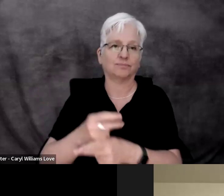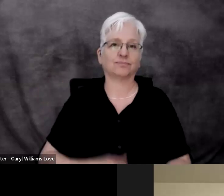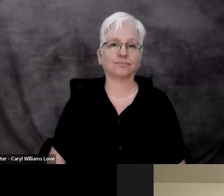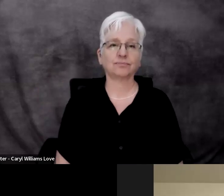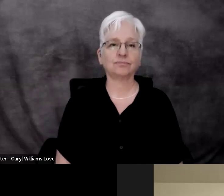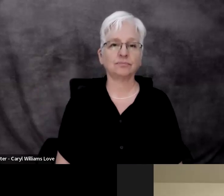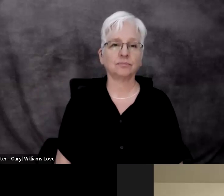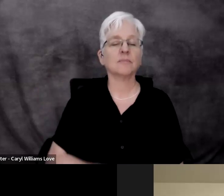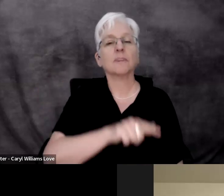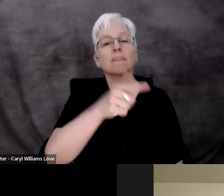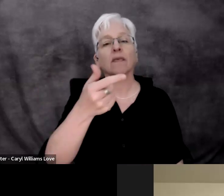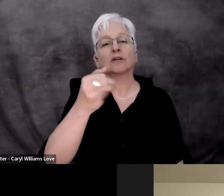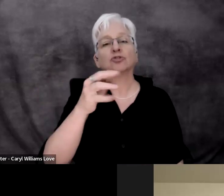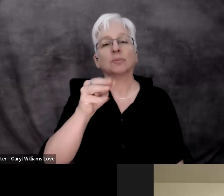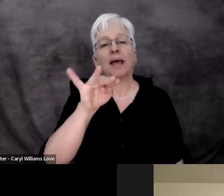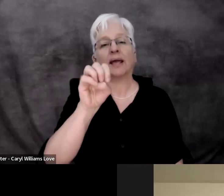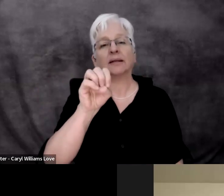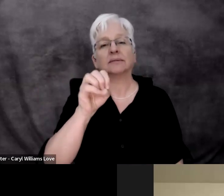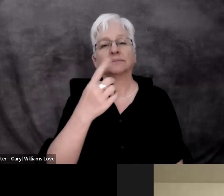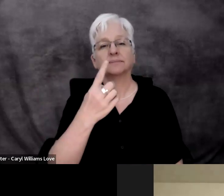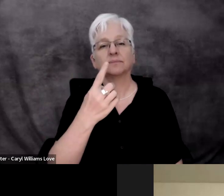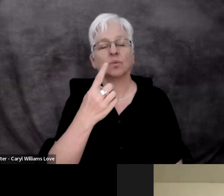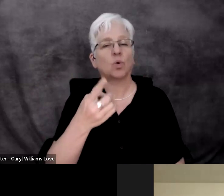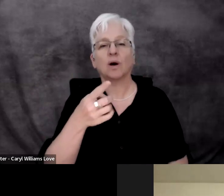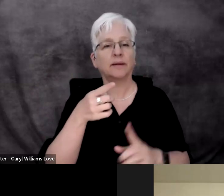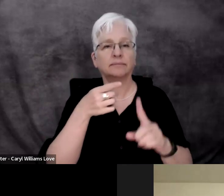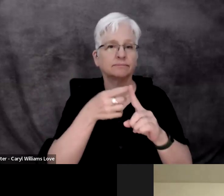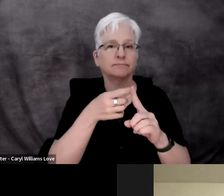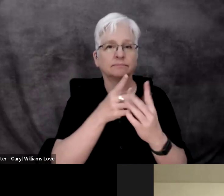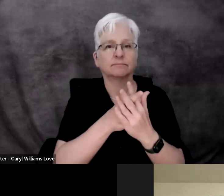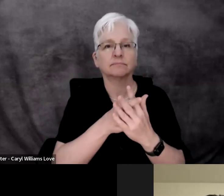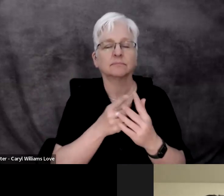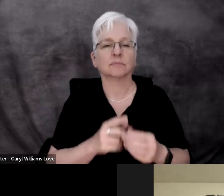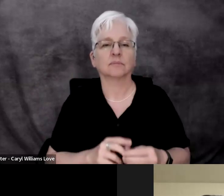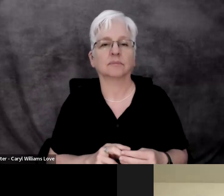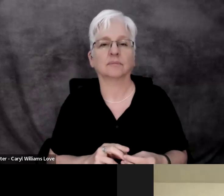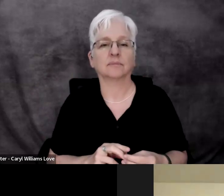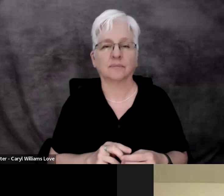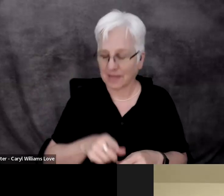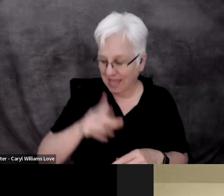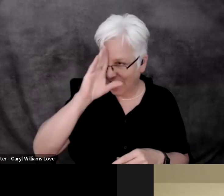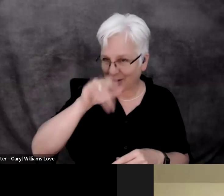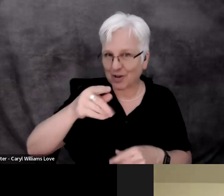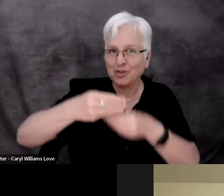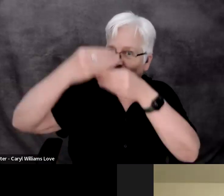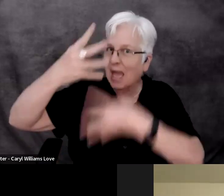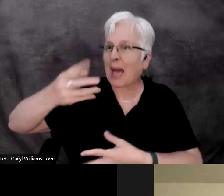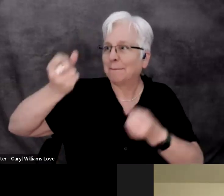Jermaine, one key takeaway. Or Miguel, if you want to chime in now, I know you got